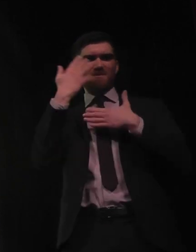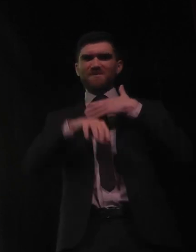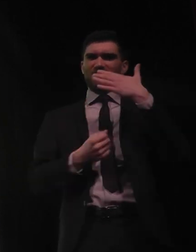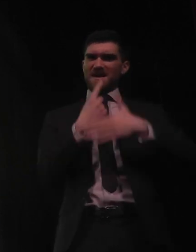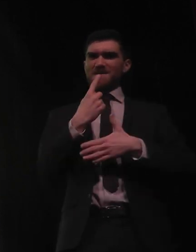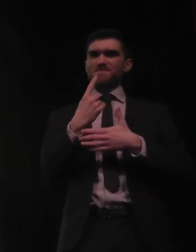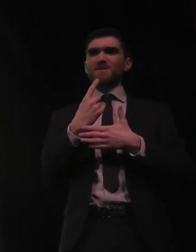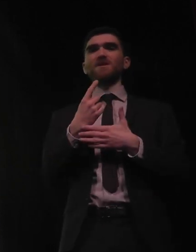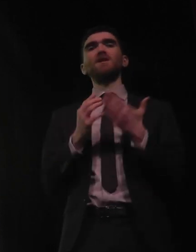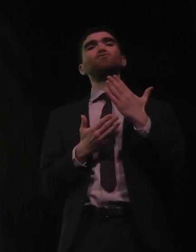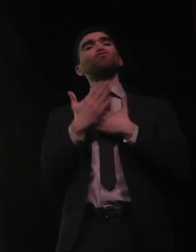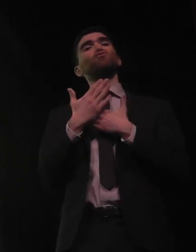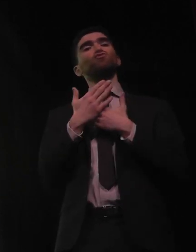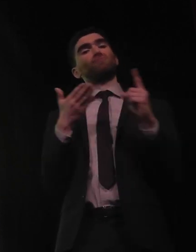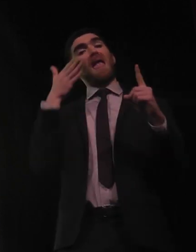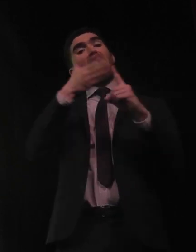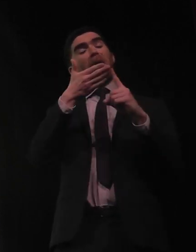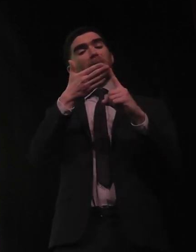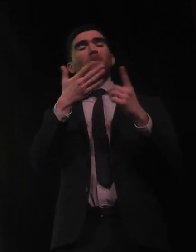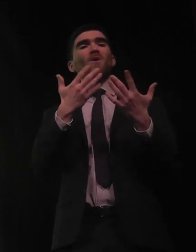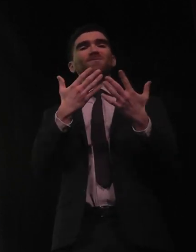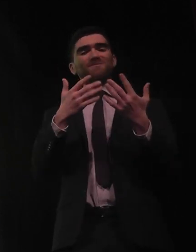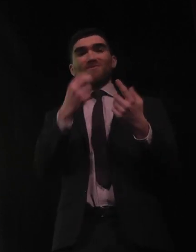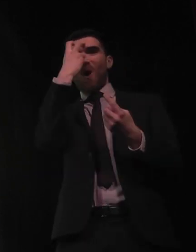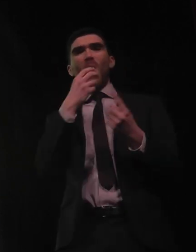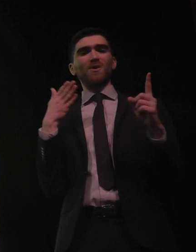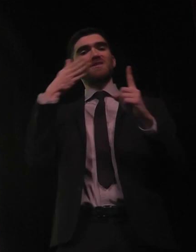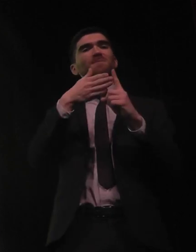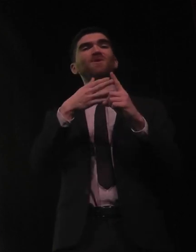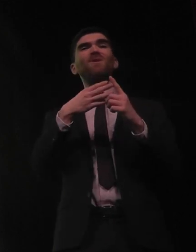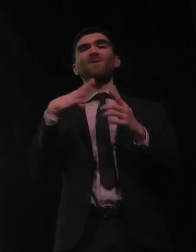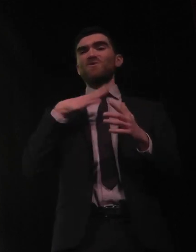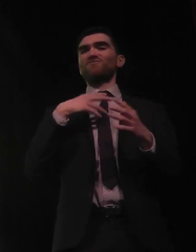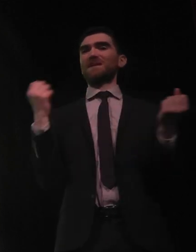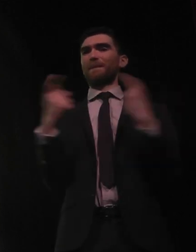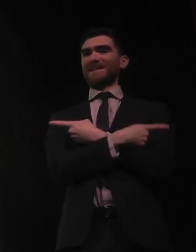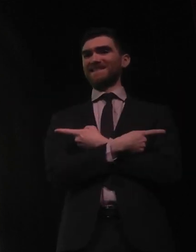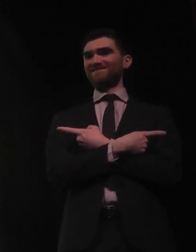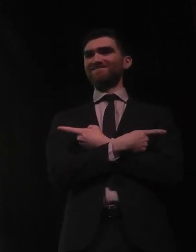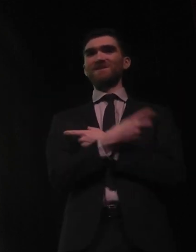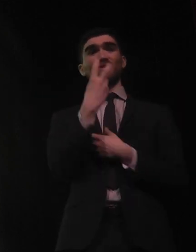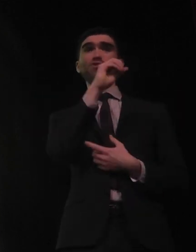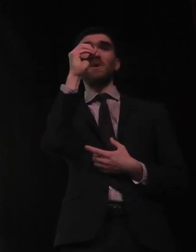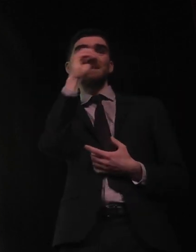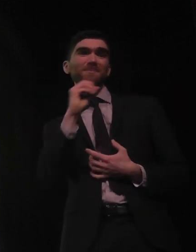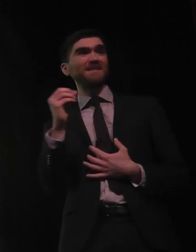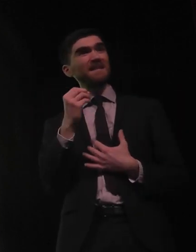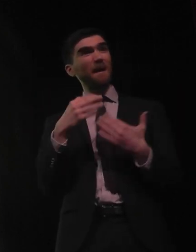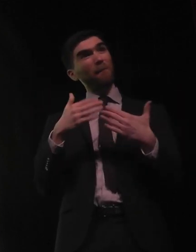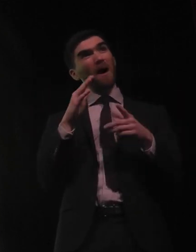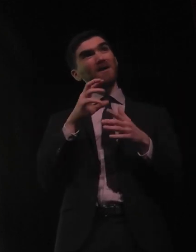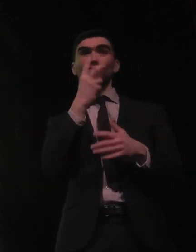ones have already been missed. What am I big? 20% by 2020? 80% by